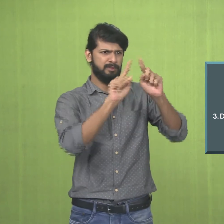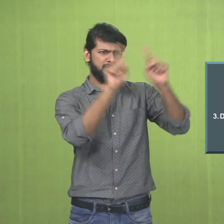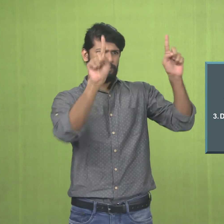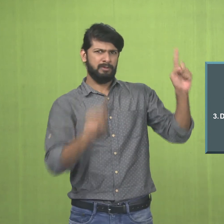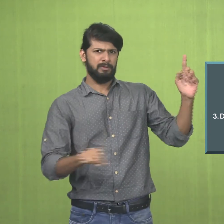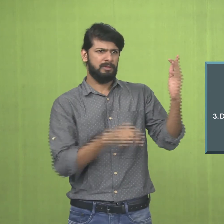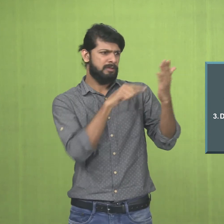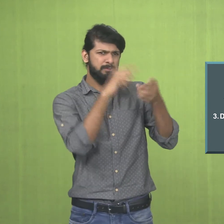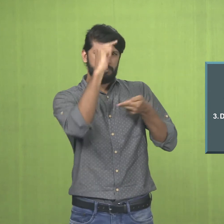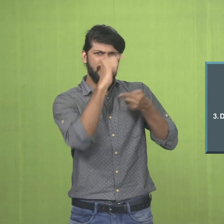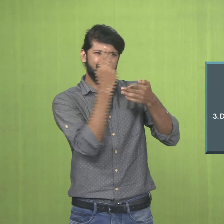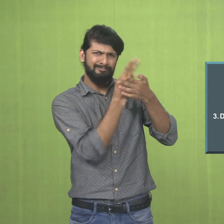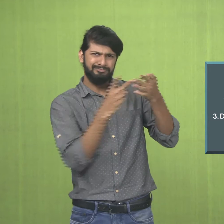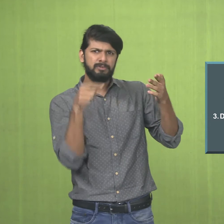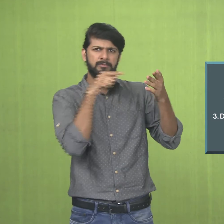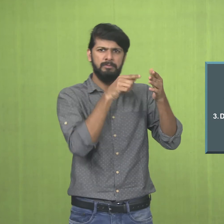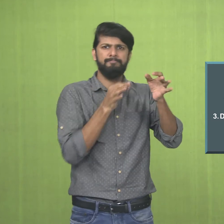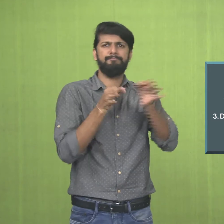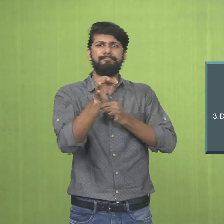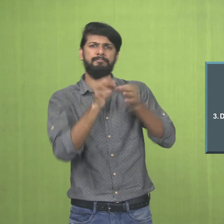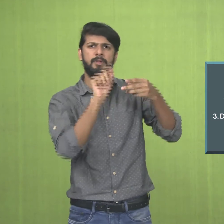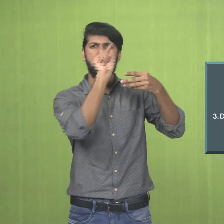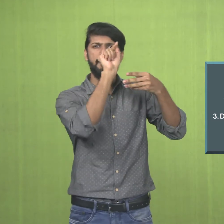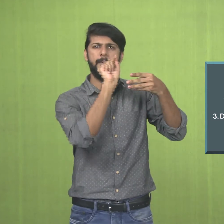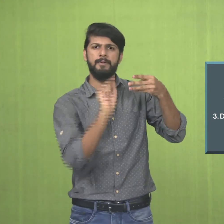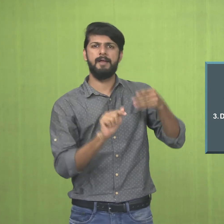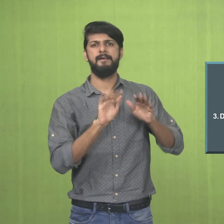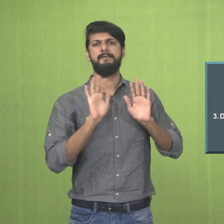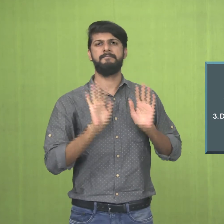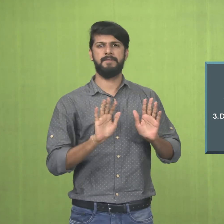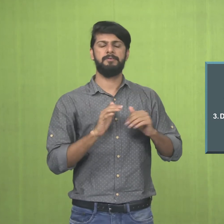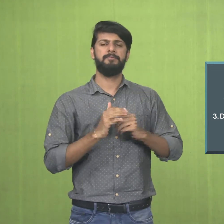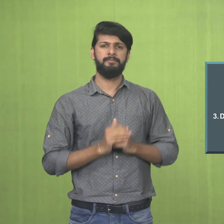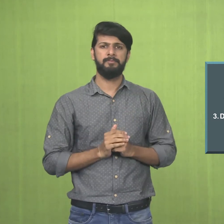After that, there will be description of the schools and the paintings.